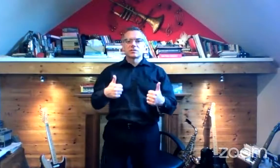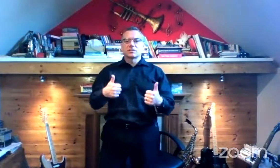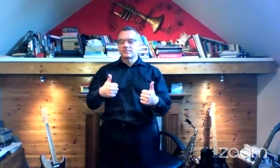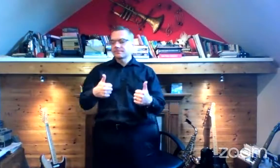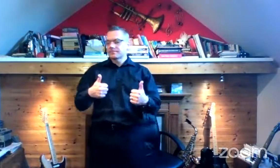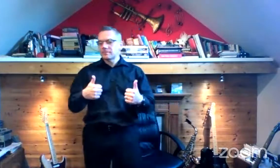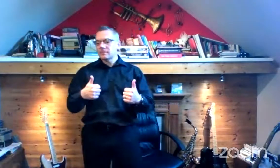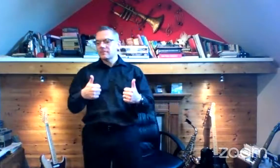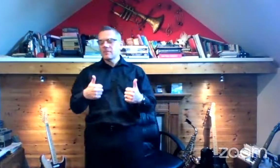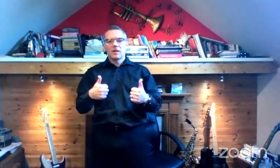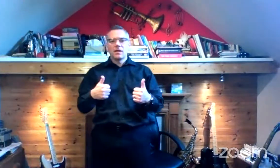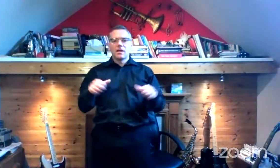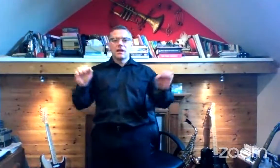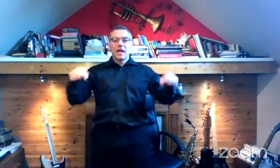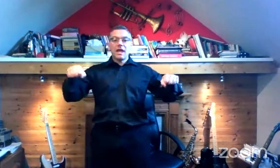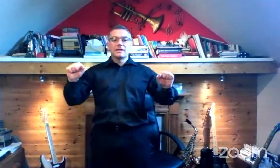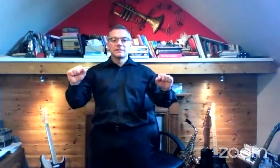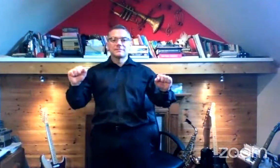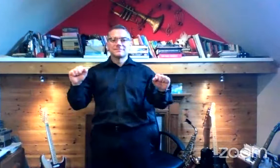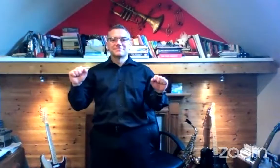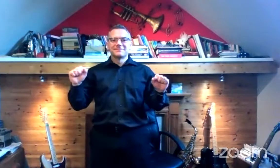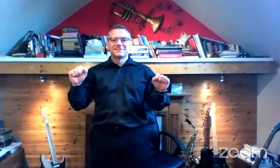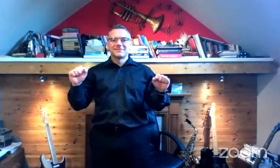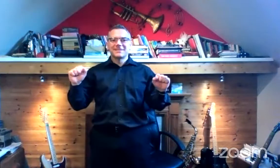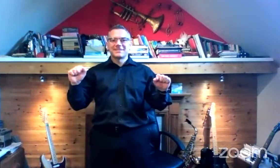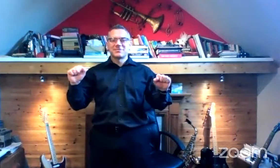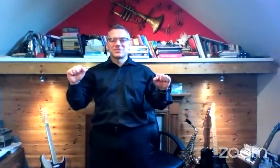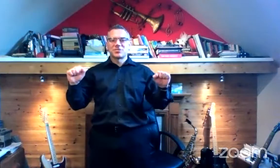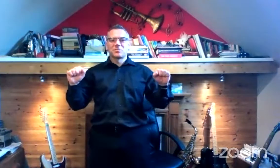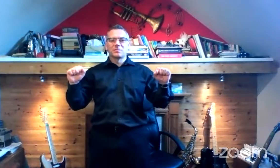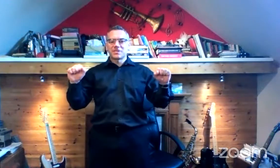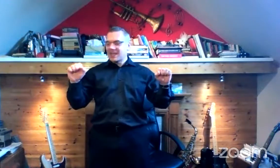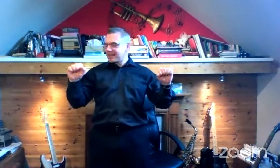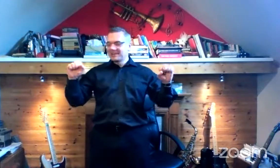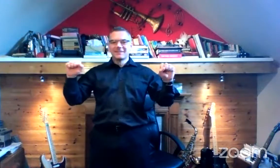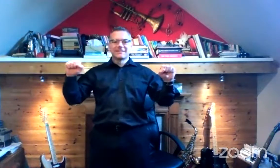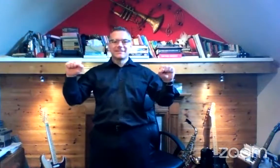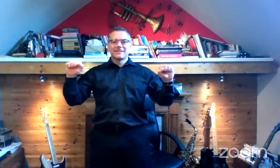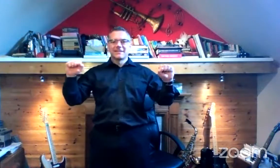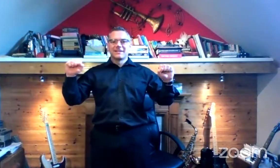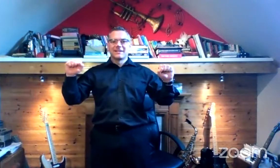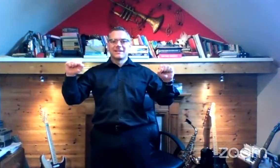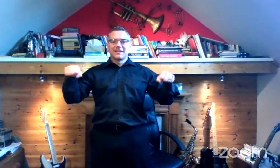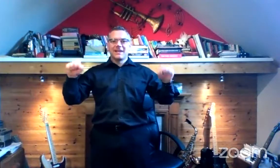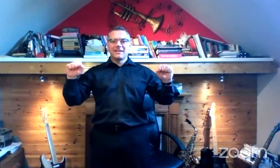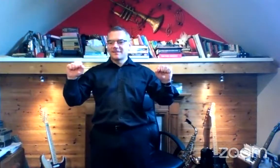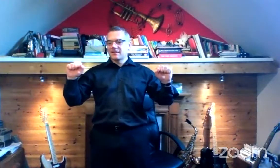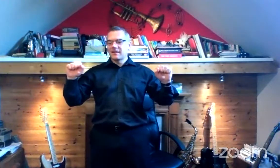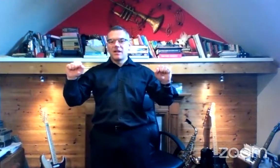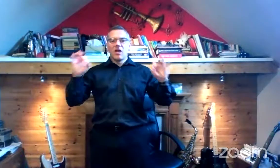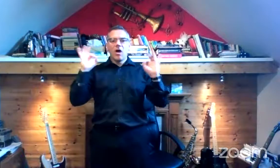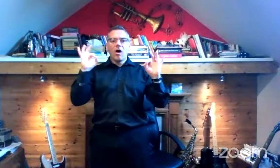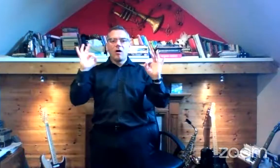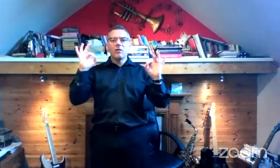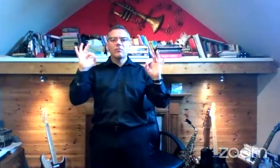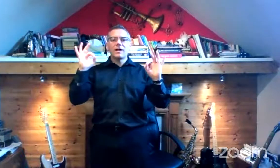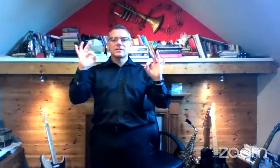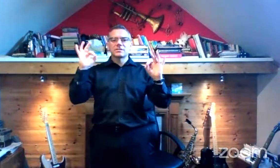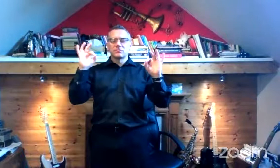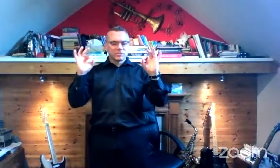good. Hey, right, do your sock puppets again, right? Hey, all right, and do